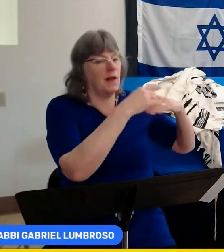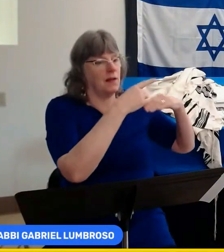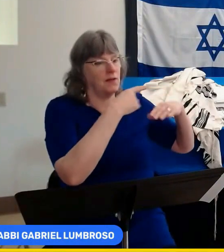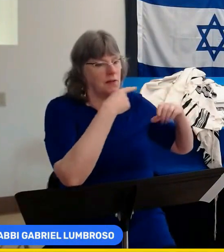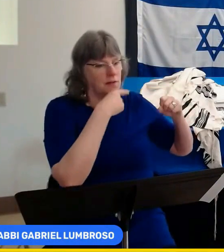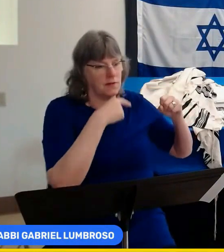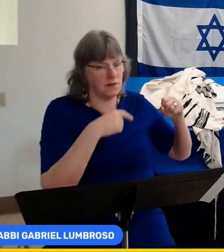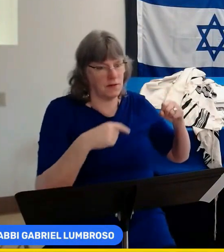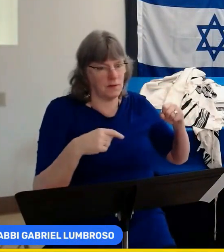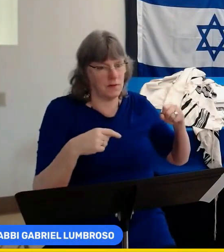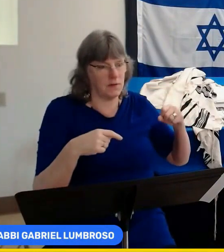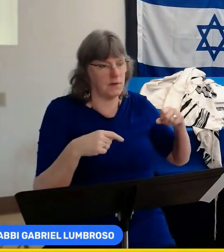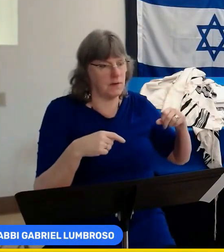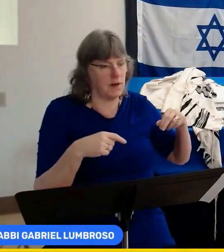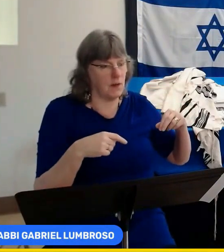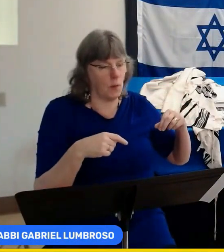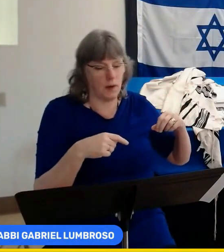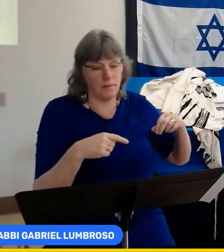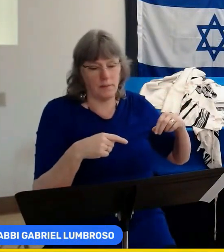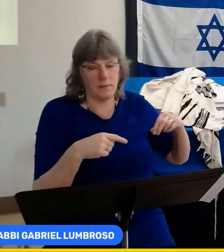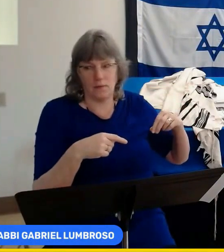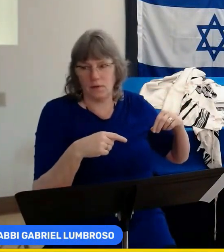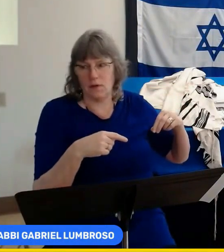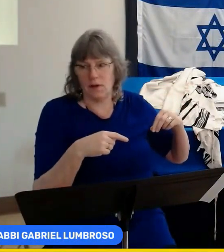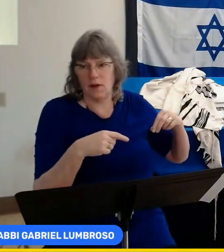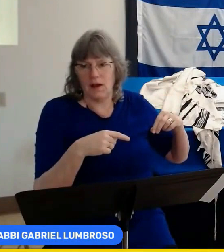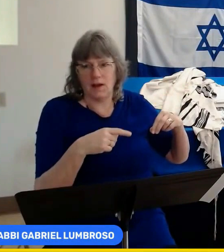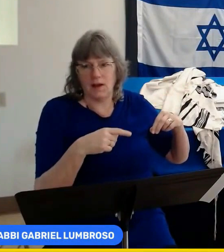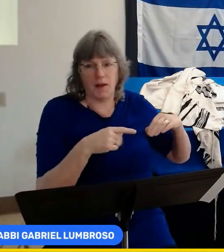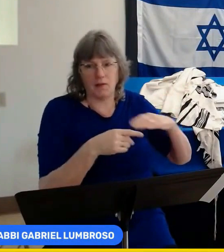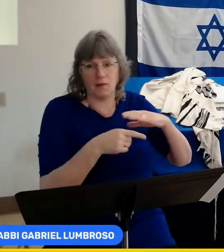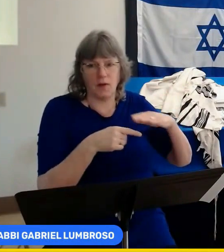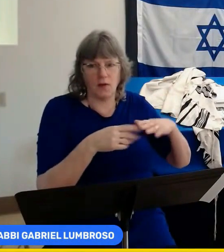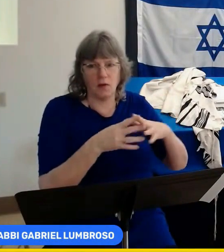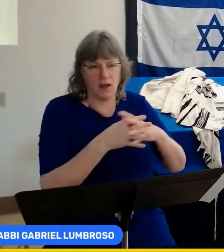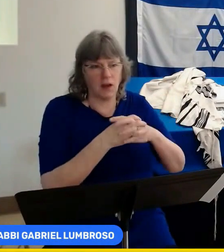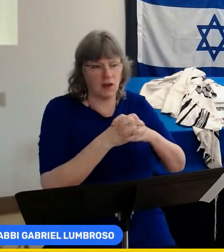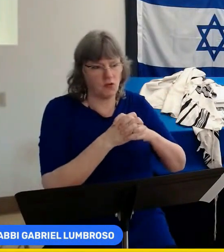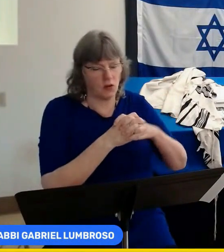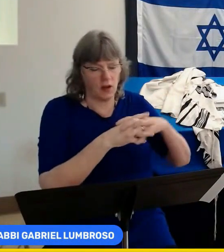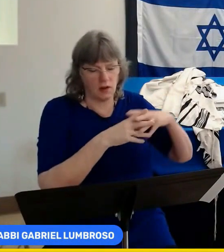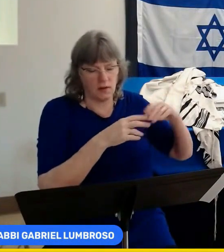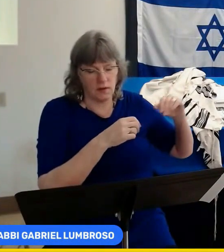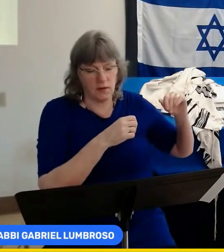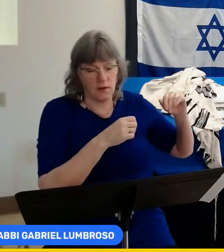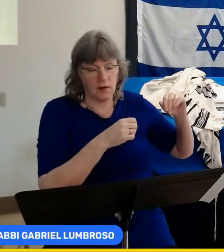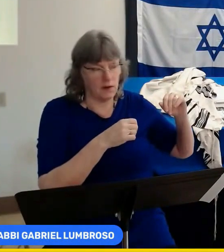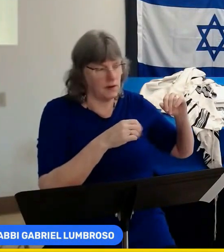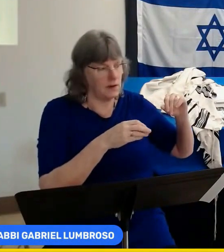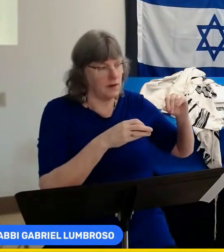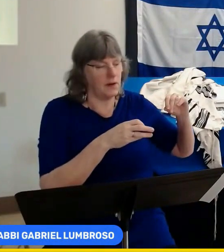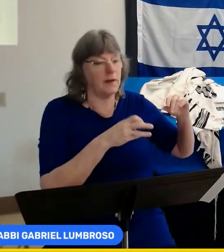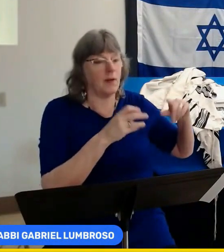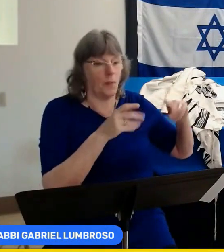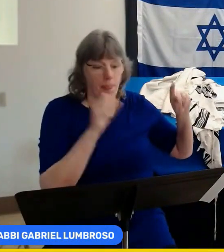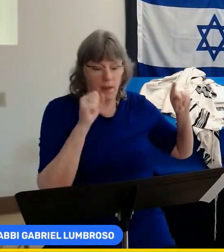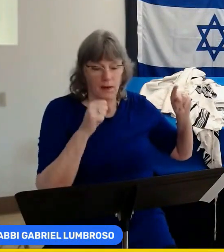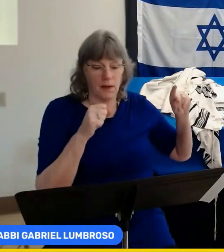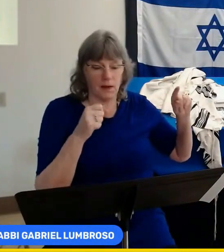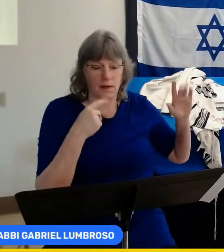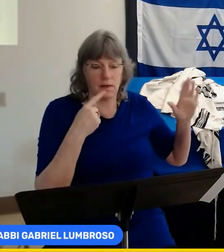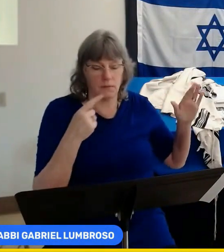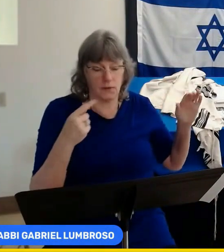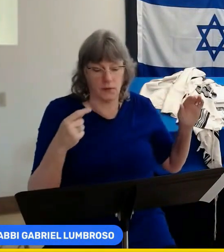or divulge? Divulge. Divulge. Depends on whether you are English or Oh, okay. Well,